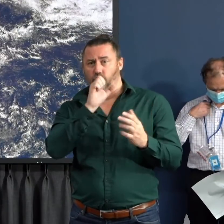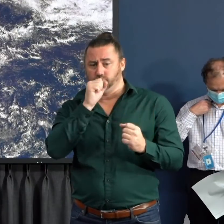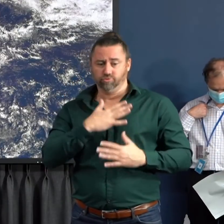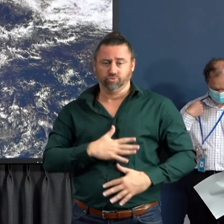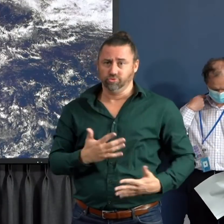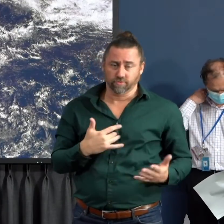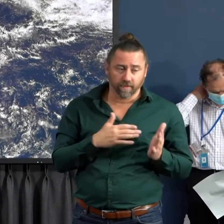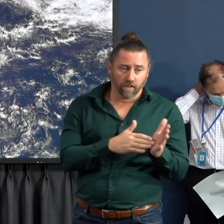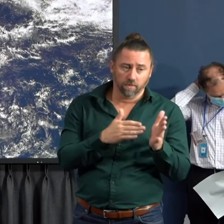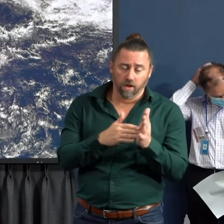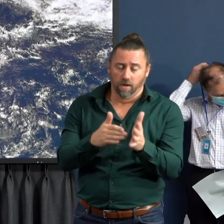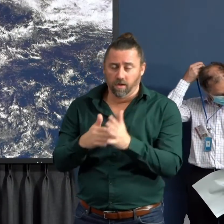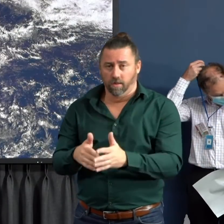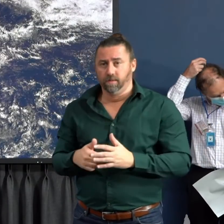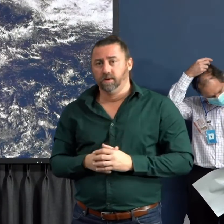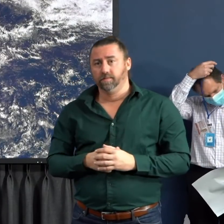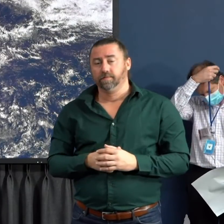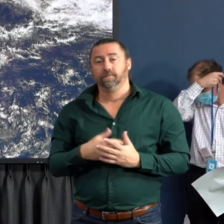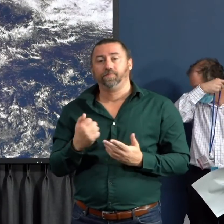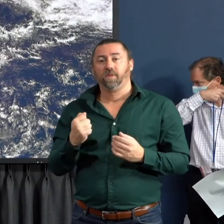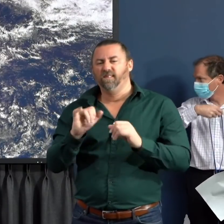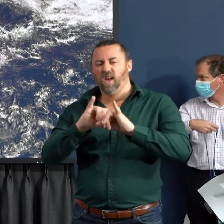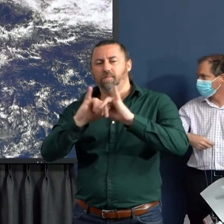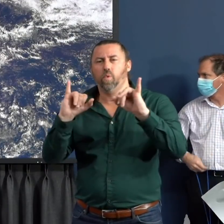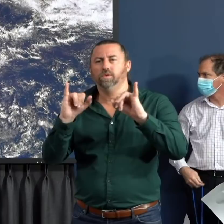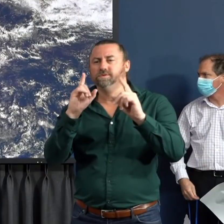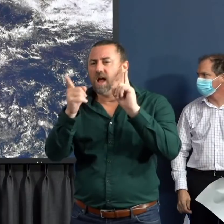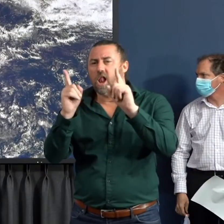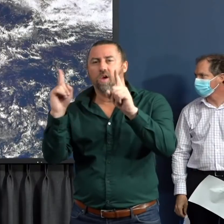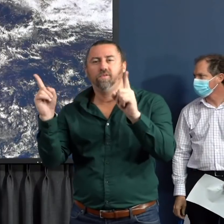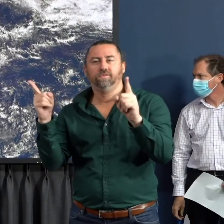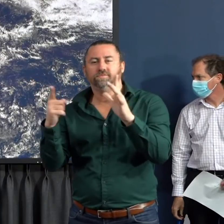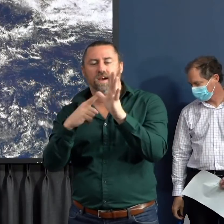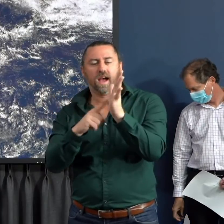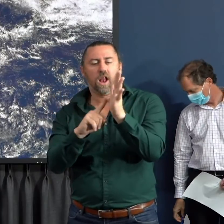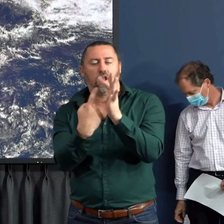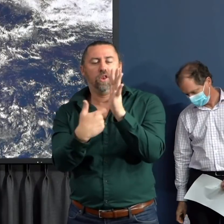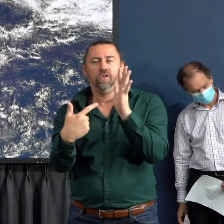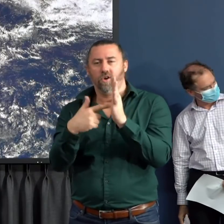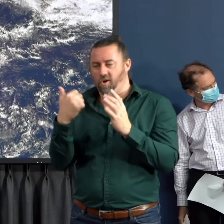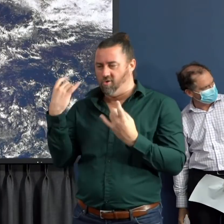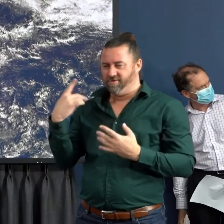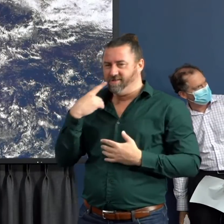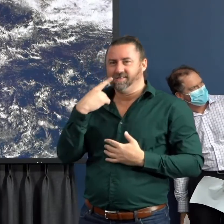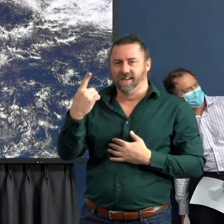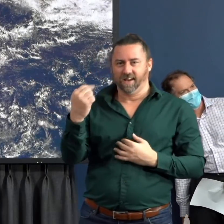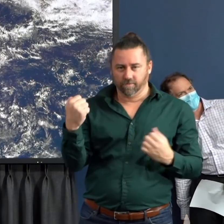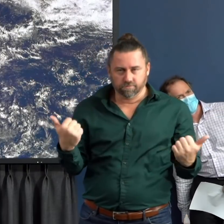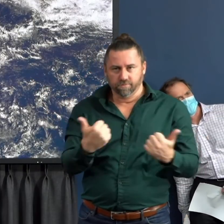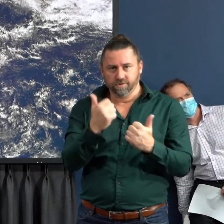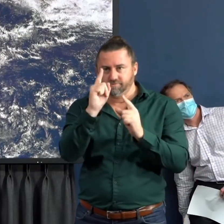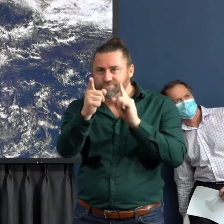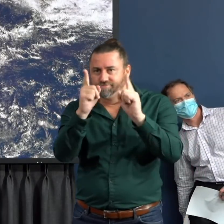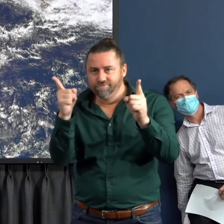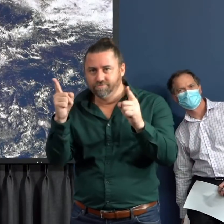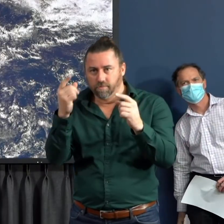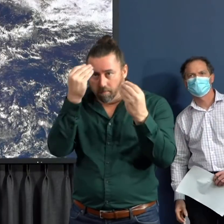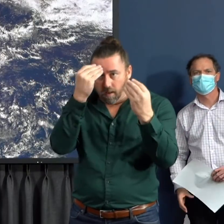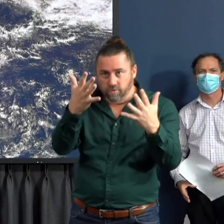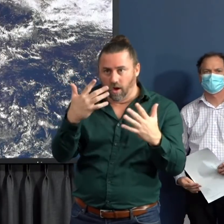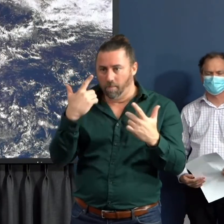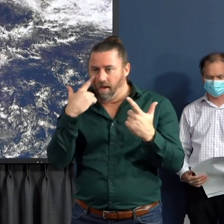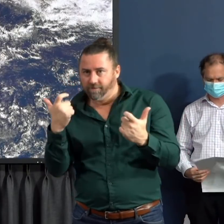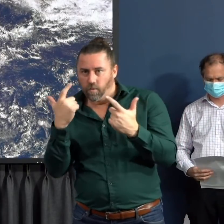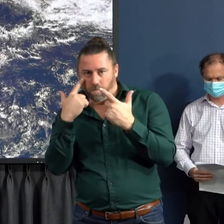We've logged a number of emergency alerts overnight, as the State Disaster Coordinator said. If you do require